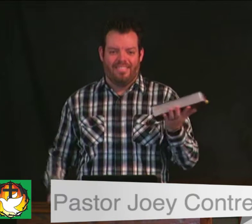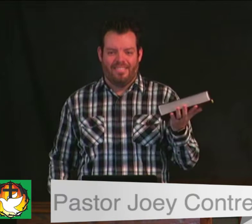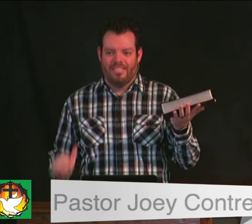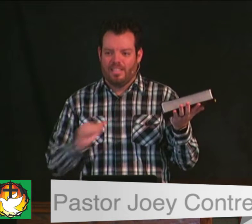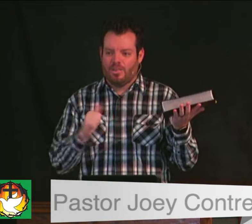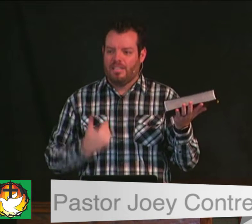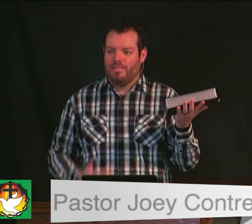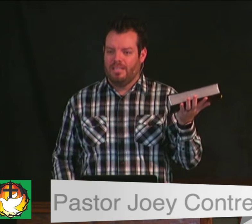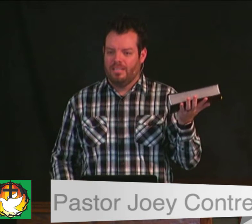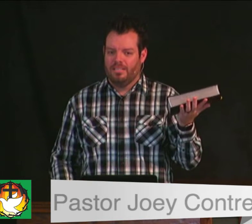It trains me.